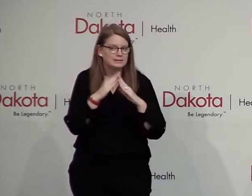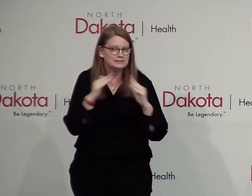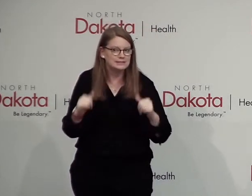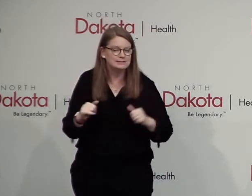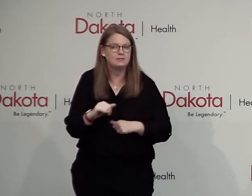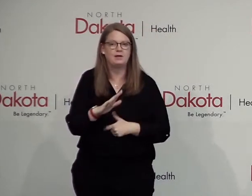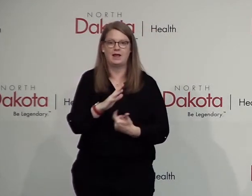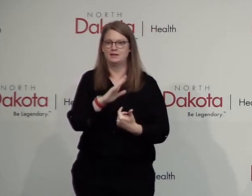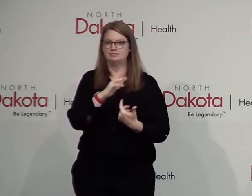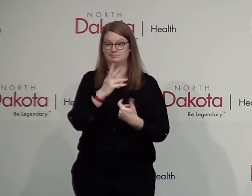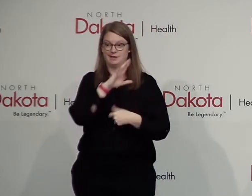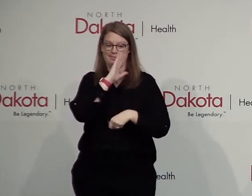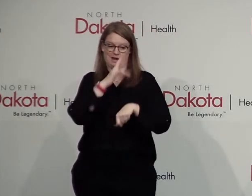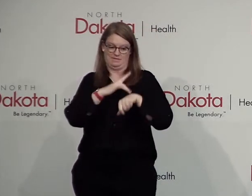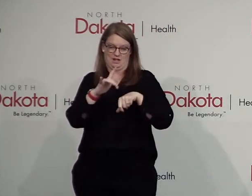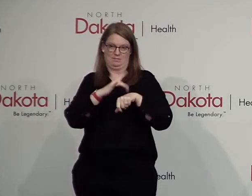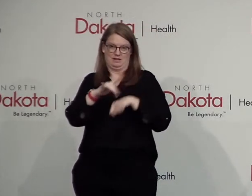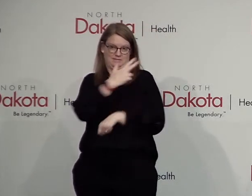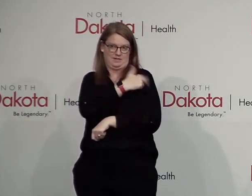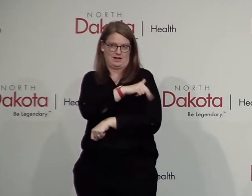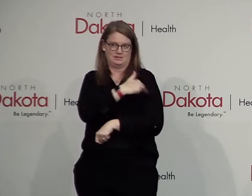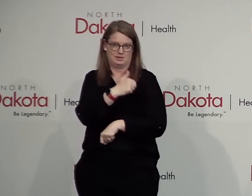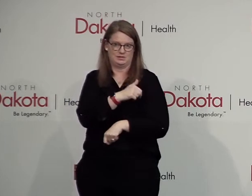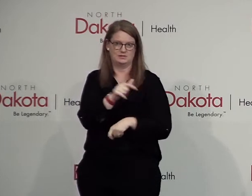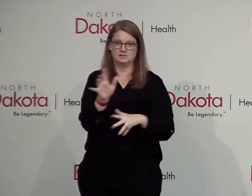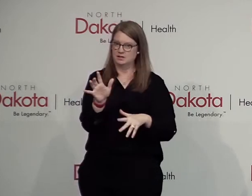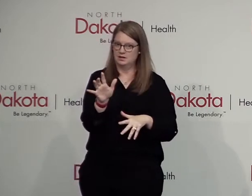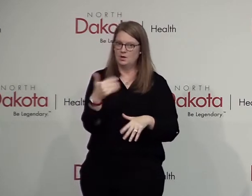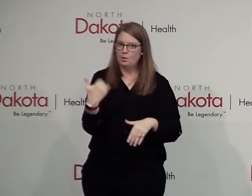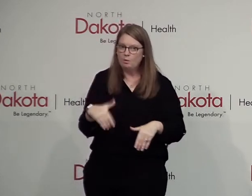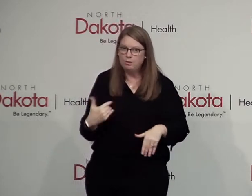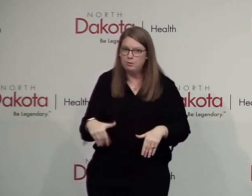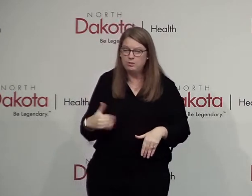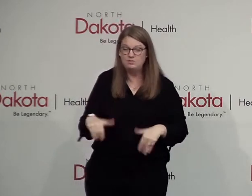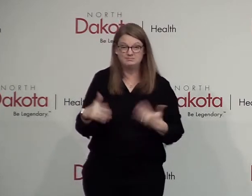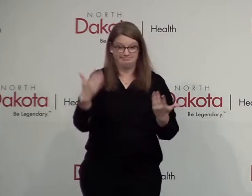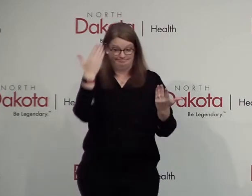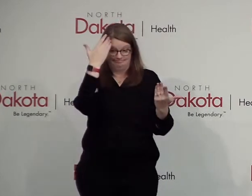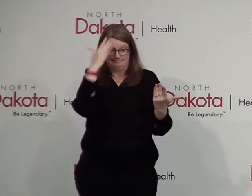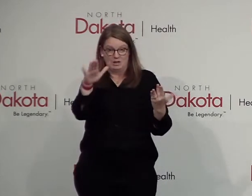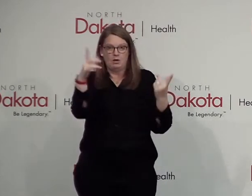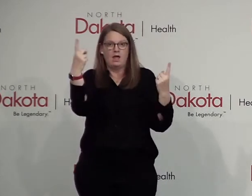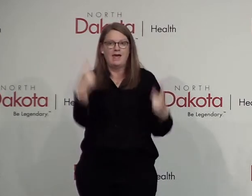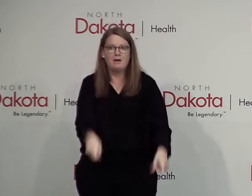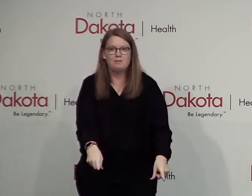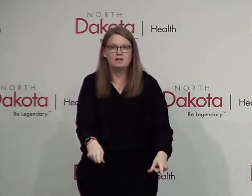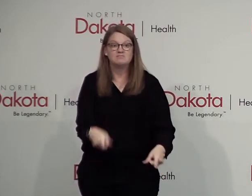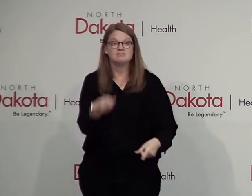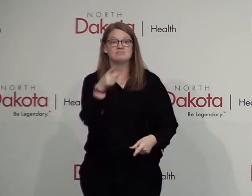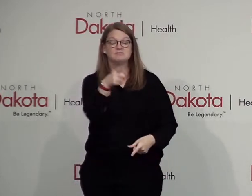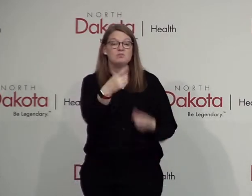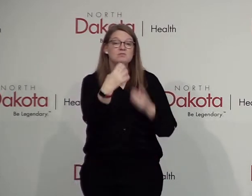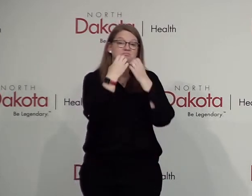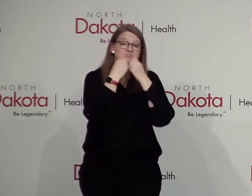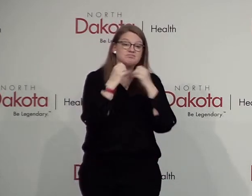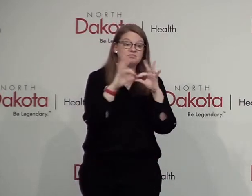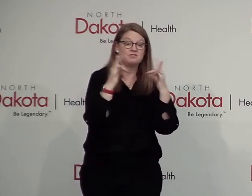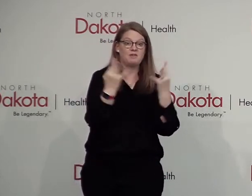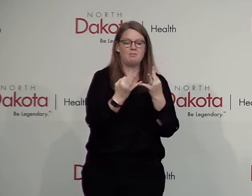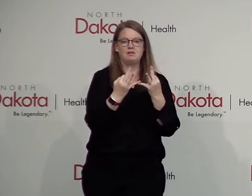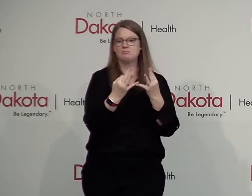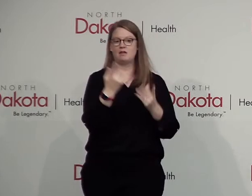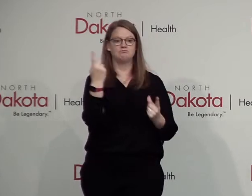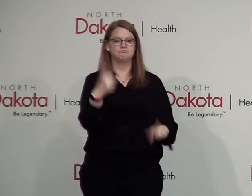other critical infrastructure, because you don't know when you or a loved one might find yourself in need of